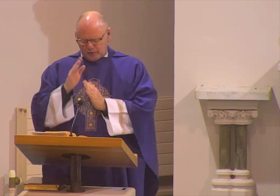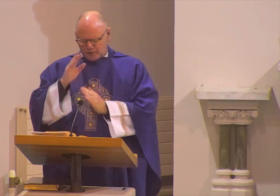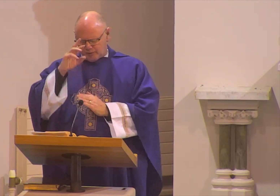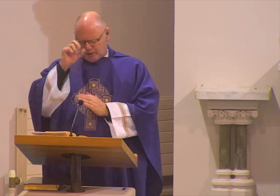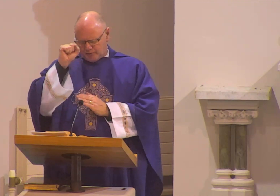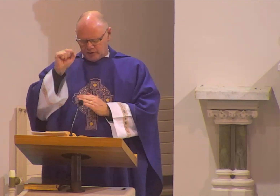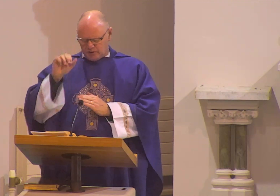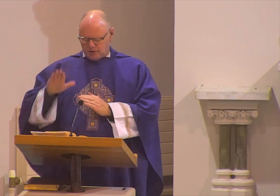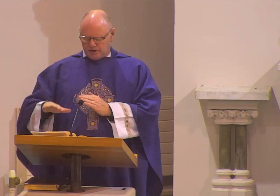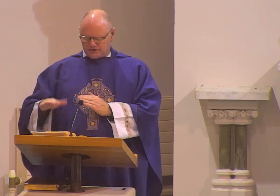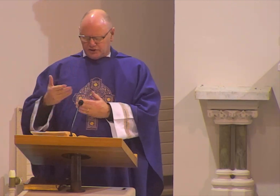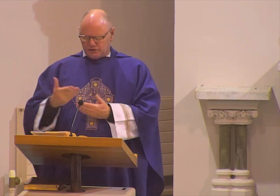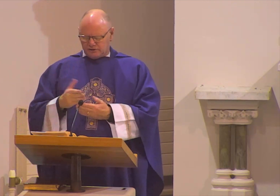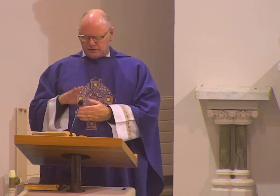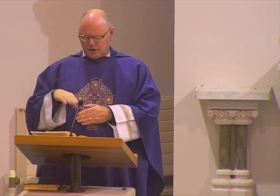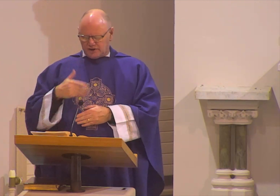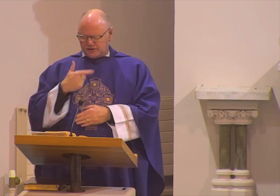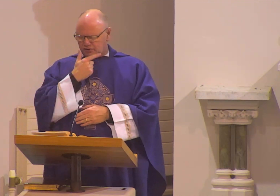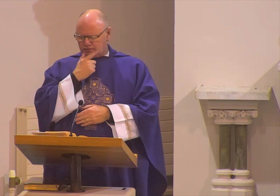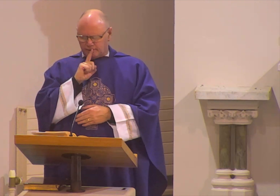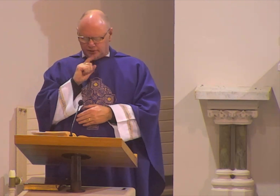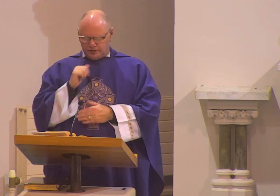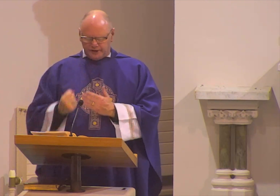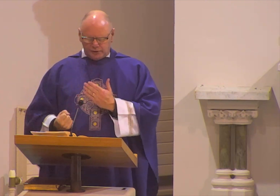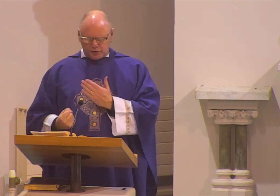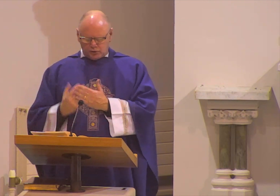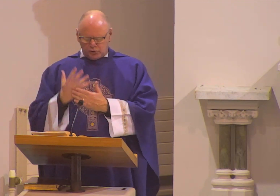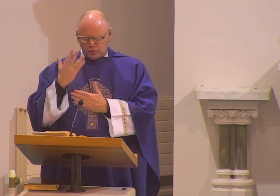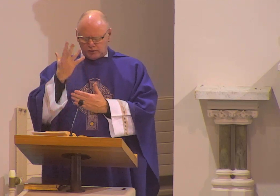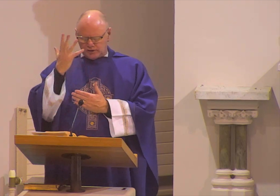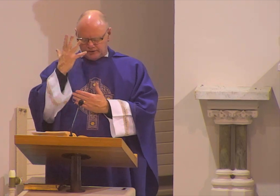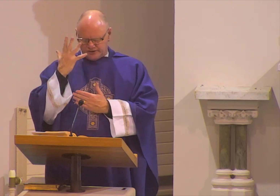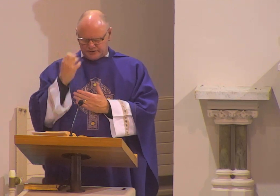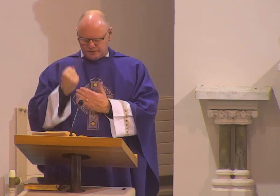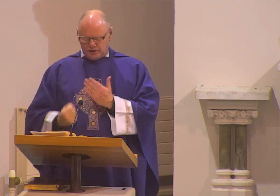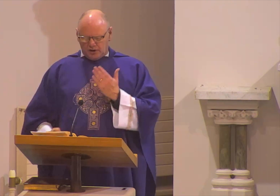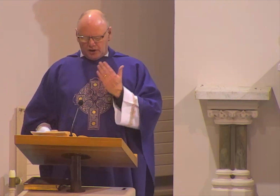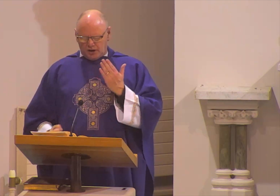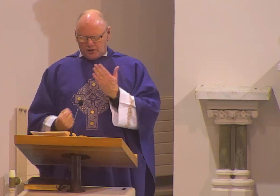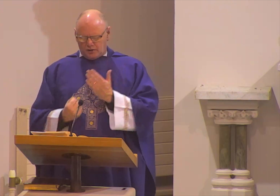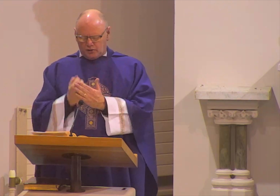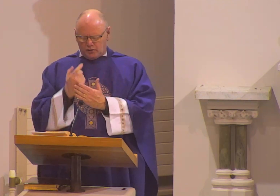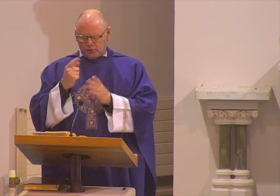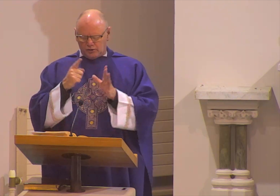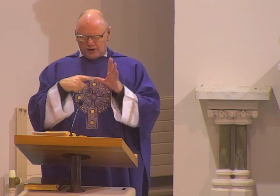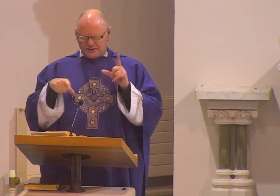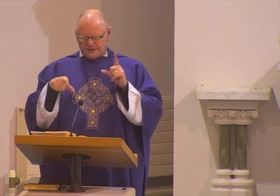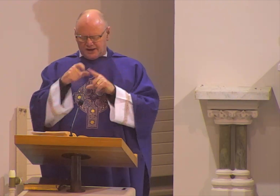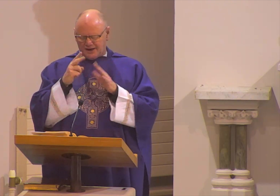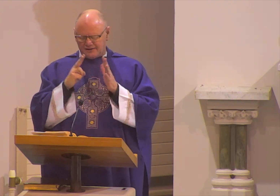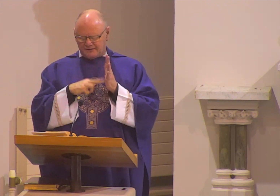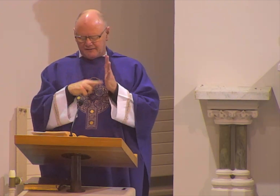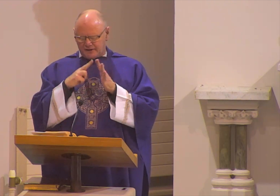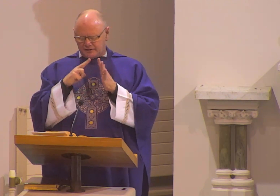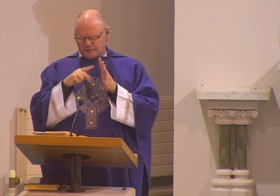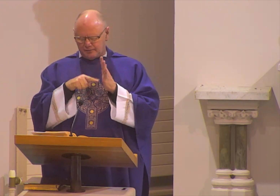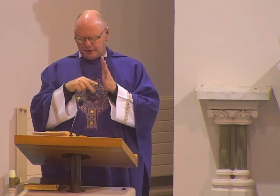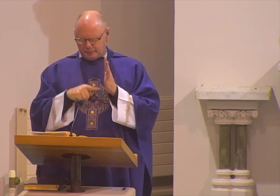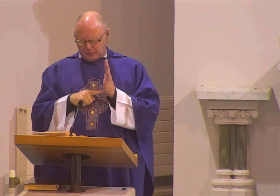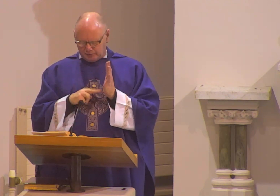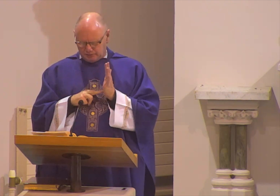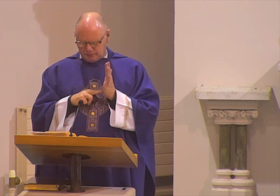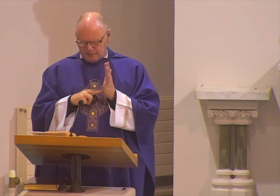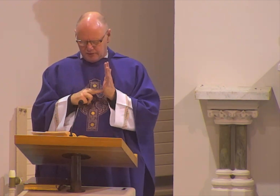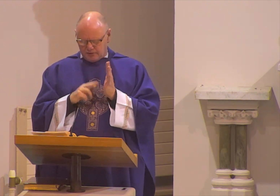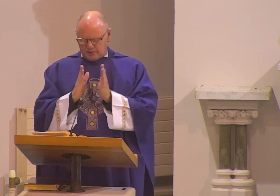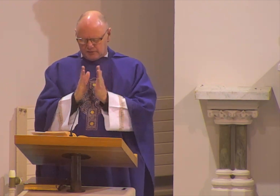We remember our children and young people, that they will grow in wisdom, grow as an Advent people,